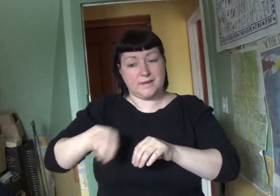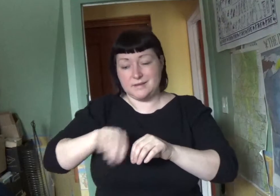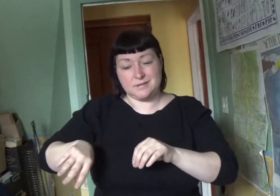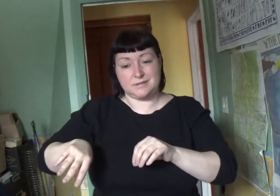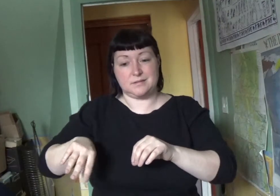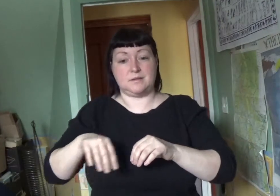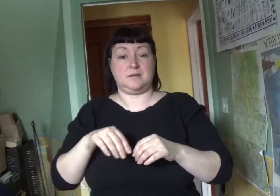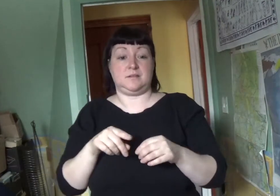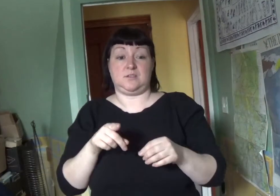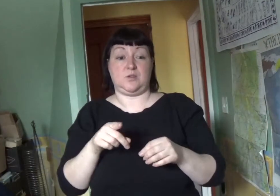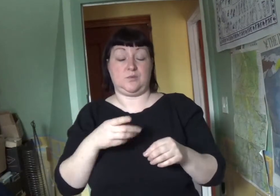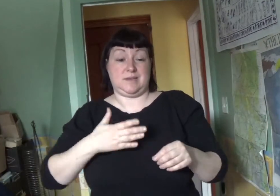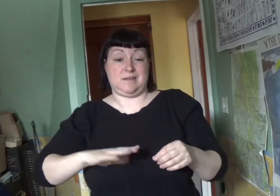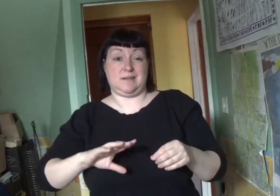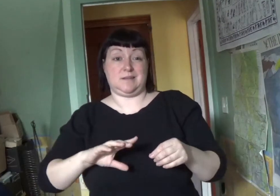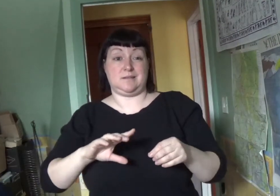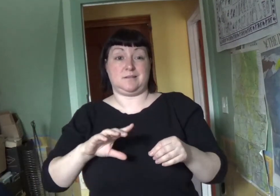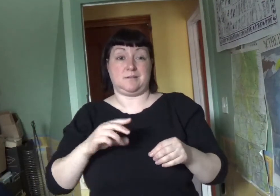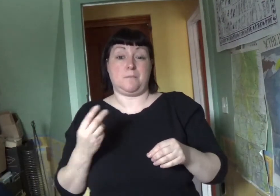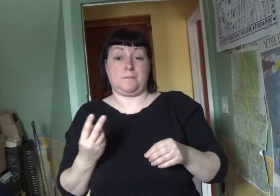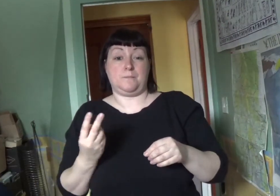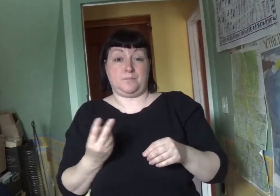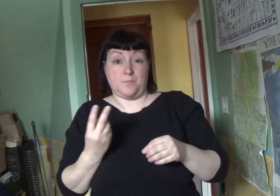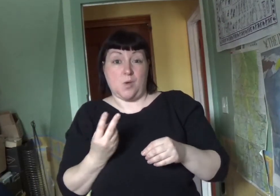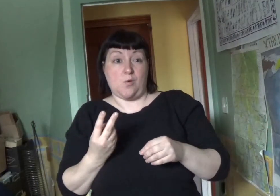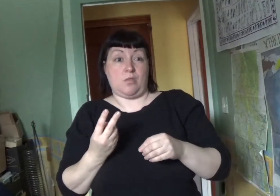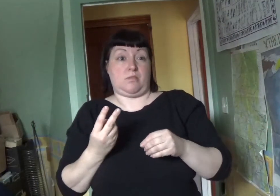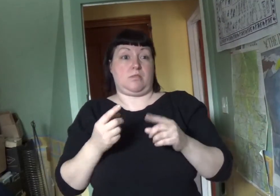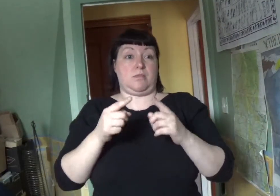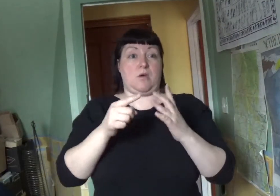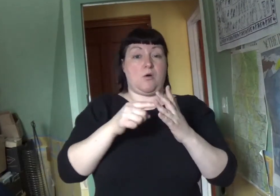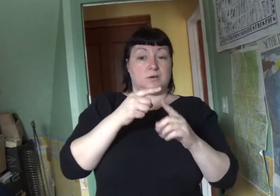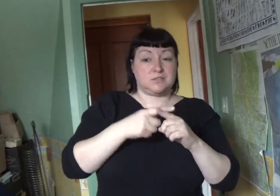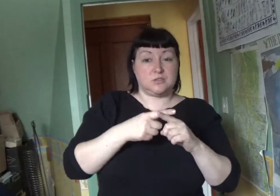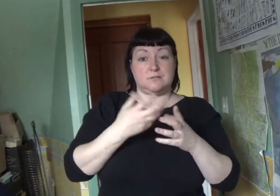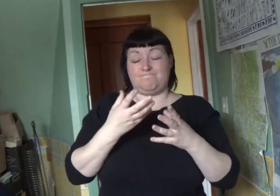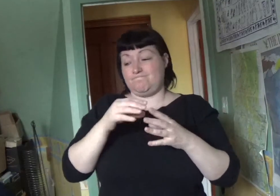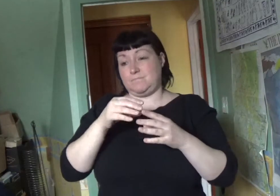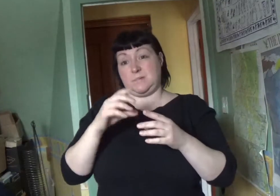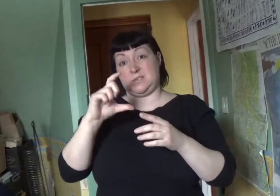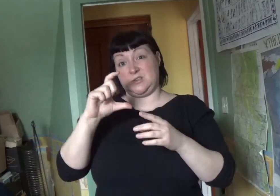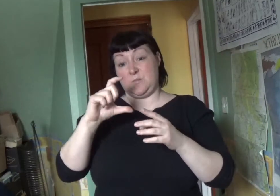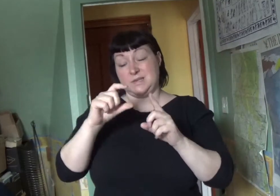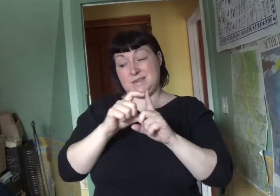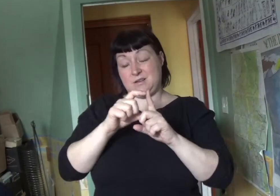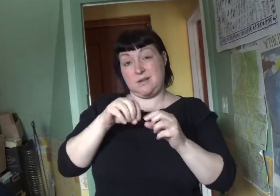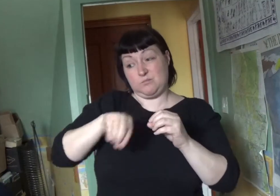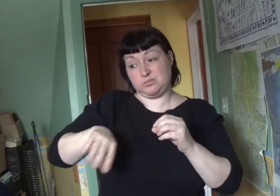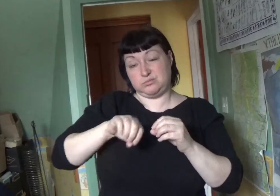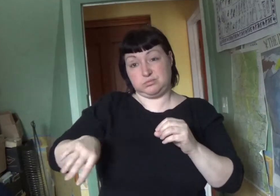also going to want some oxygen. And it's going to want to get rid of that carbon dioxide. So that's where the lungs come in. So what happens is that the